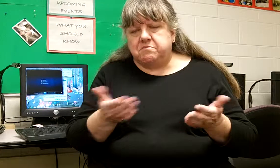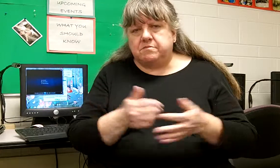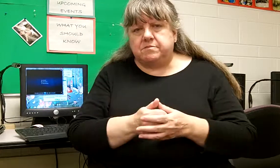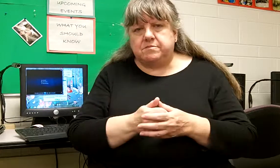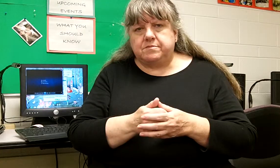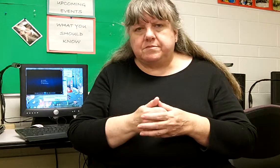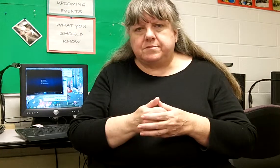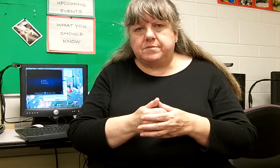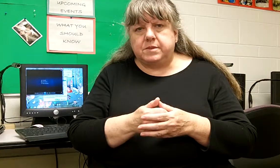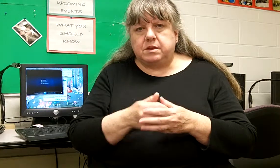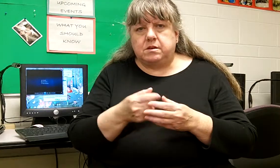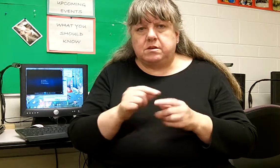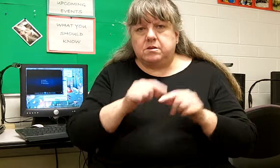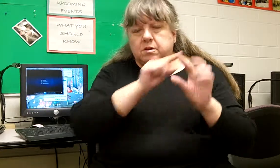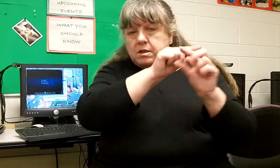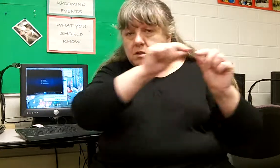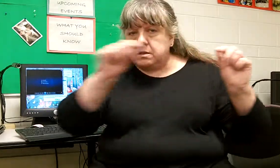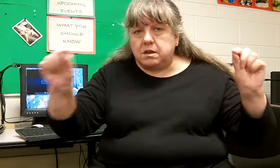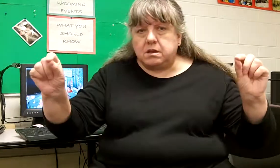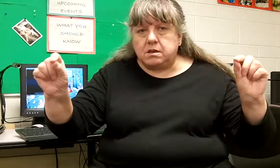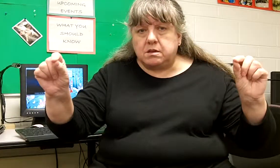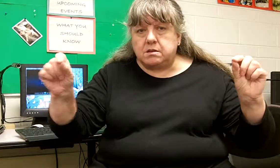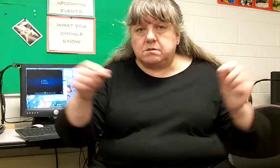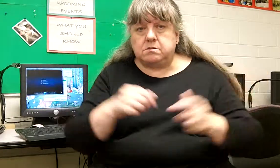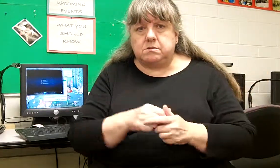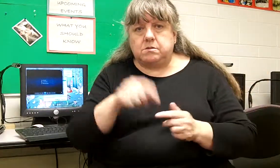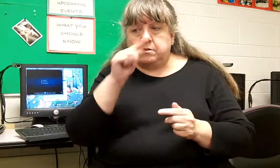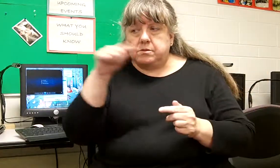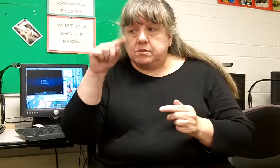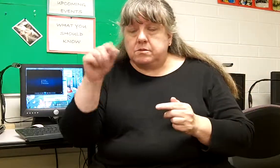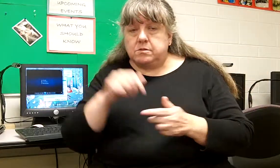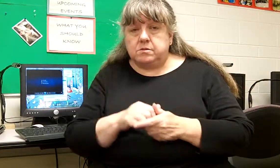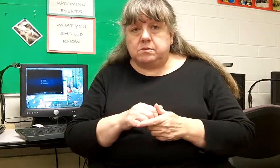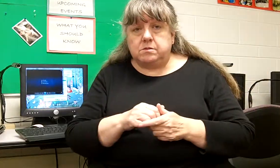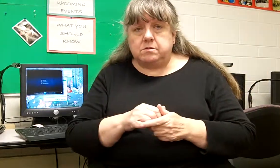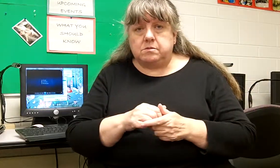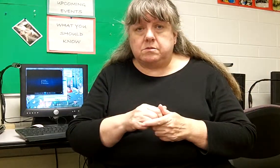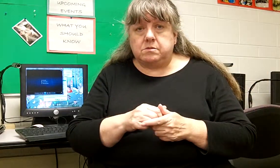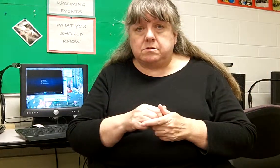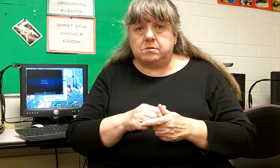I think you might be ready to tackle the addition problems. Have fun.